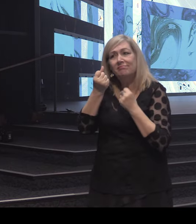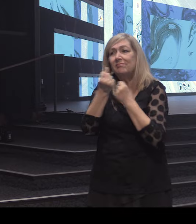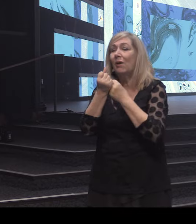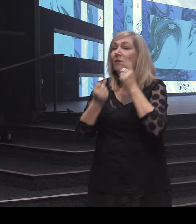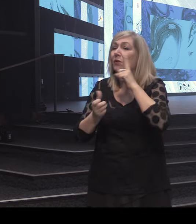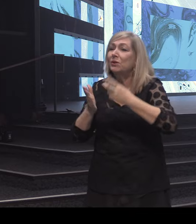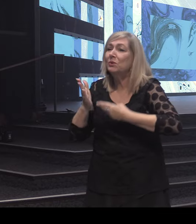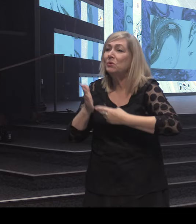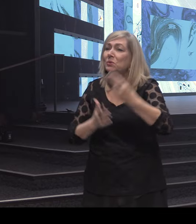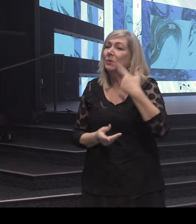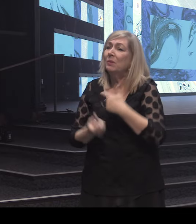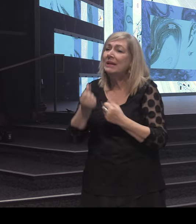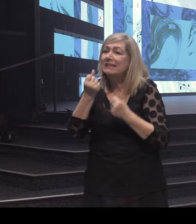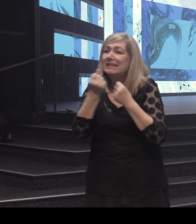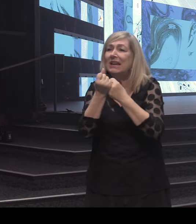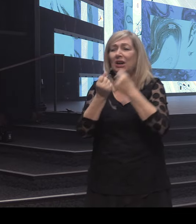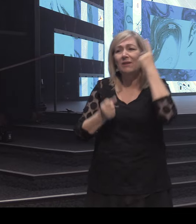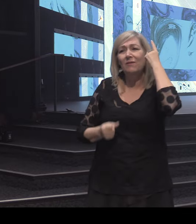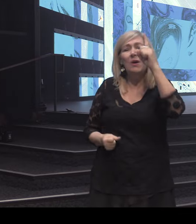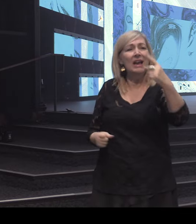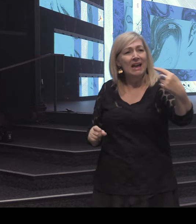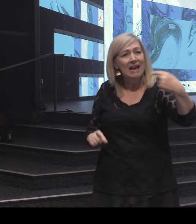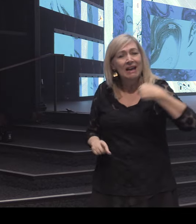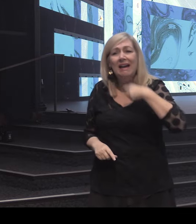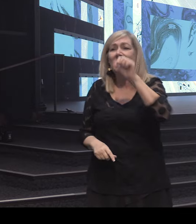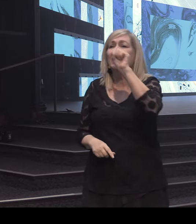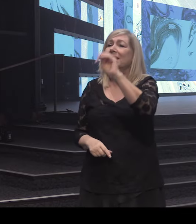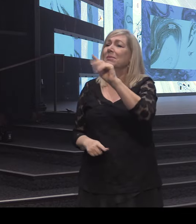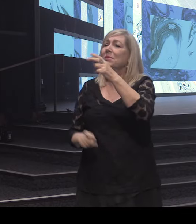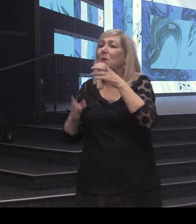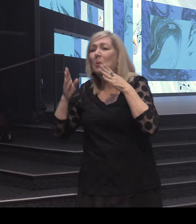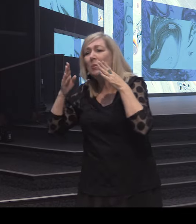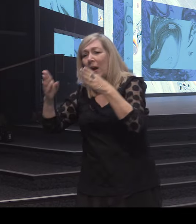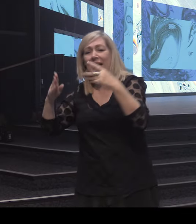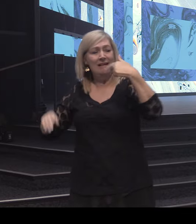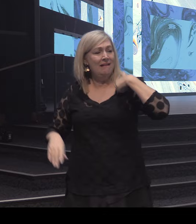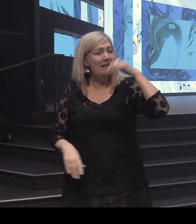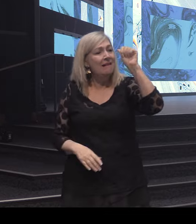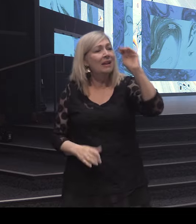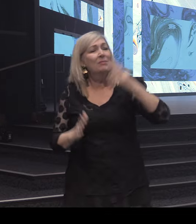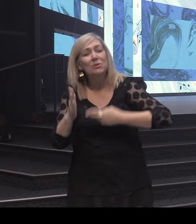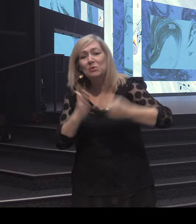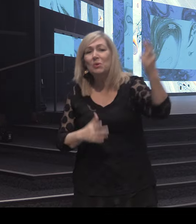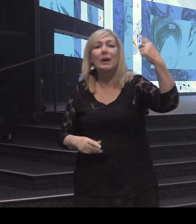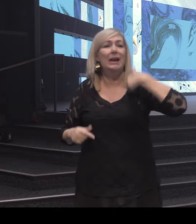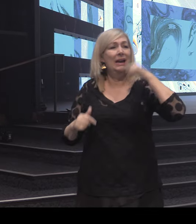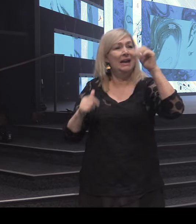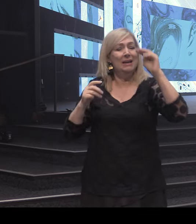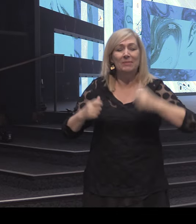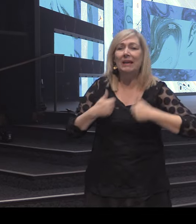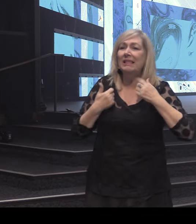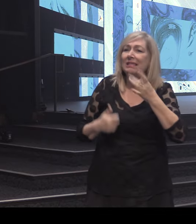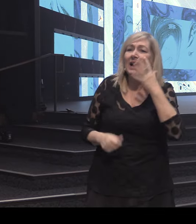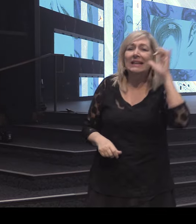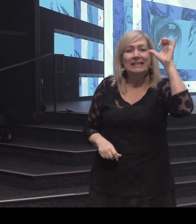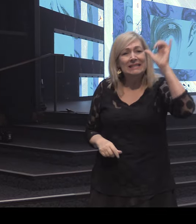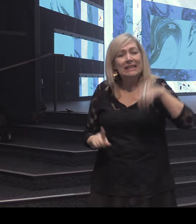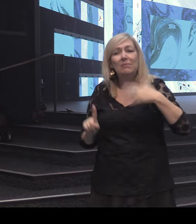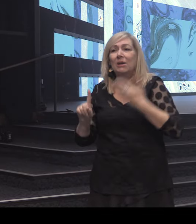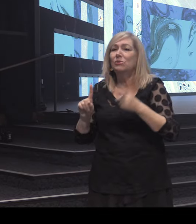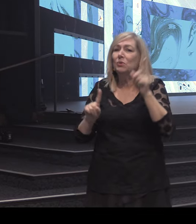about standing up for He who says, I am the way, I am the truth, I am the life. And we're talking about standing up